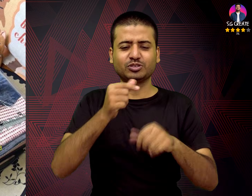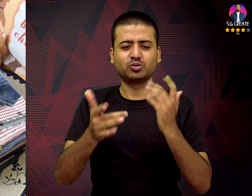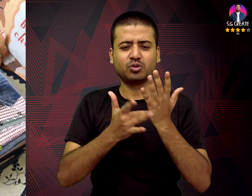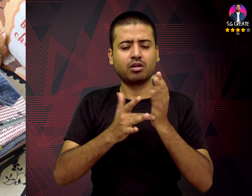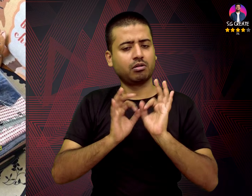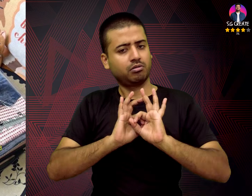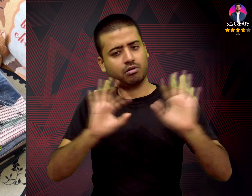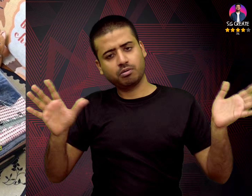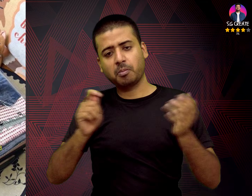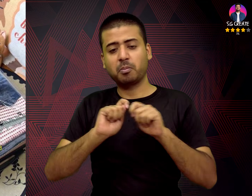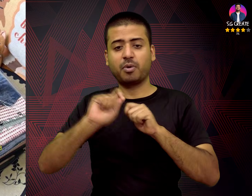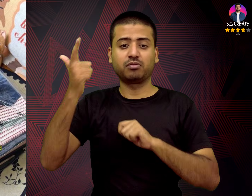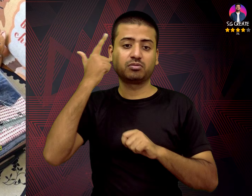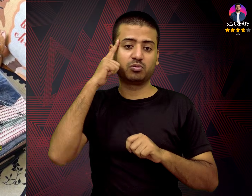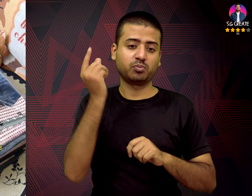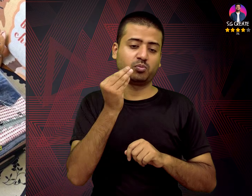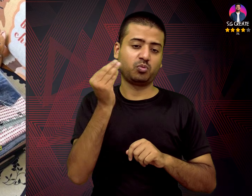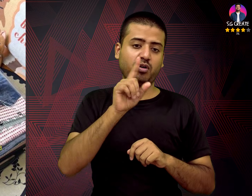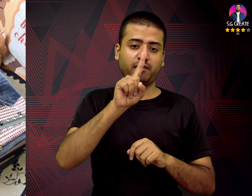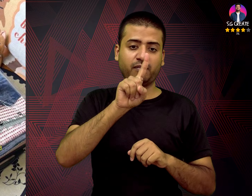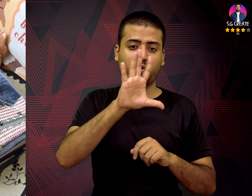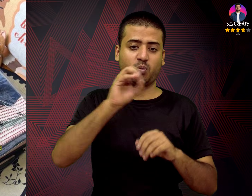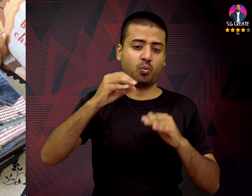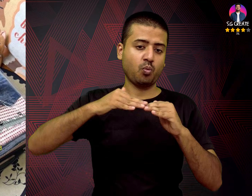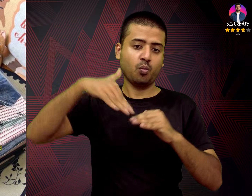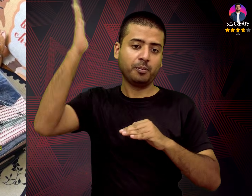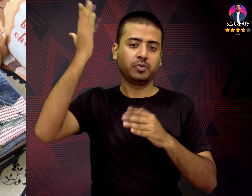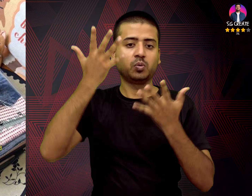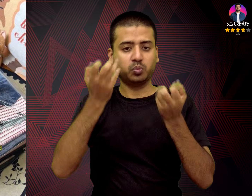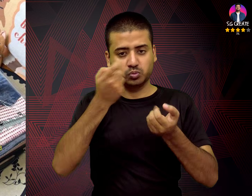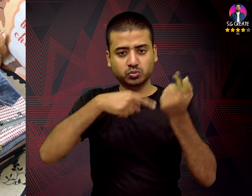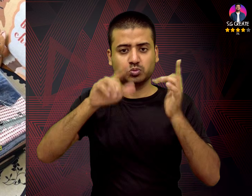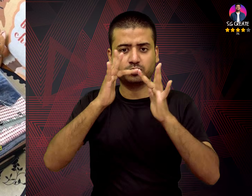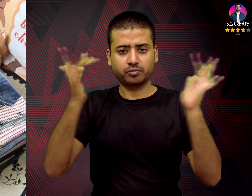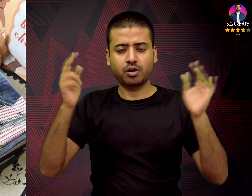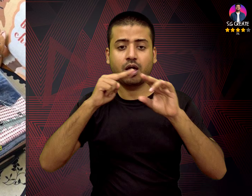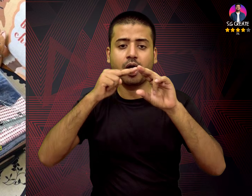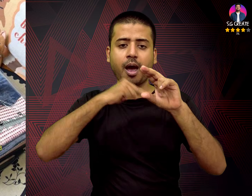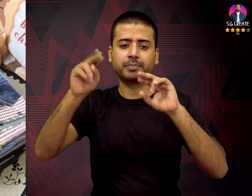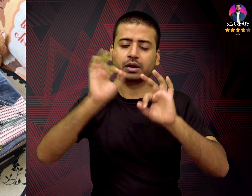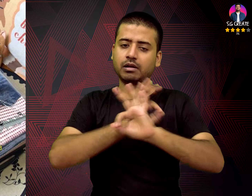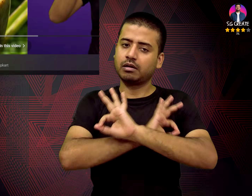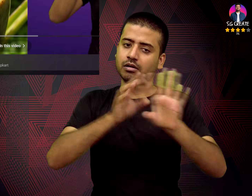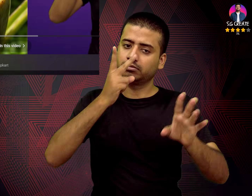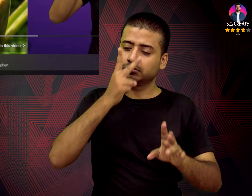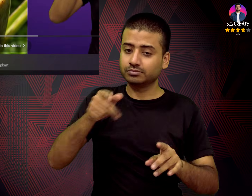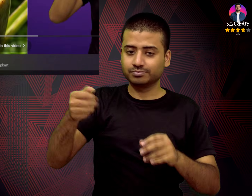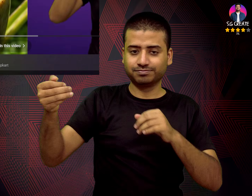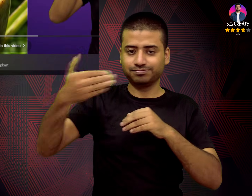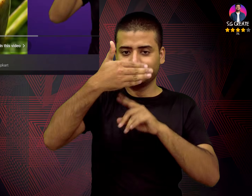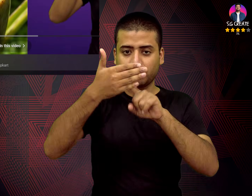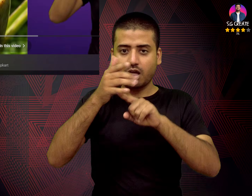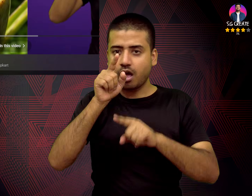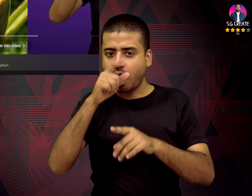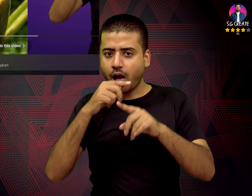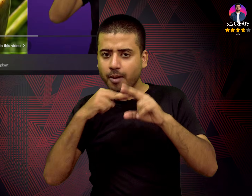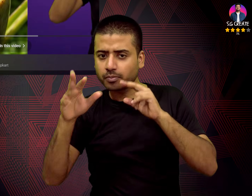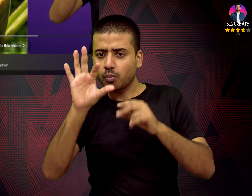gear or extra layers stay clean throughout the duration of your trip. The evolution of the breeze. The reason we can now say packing